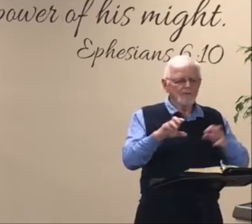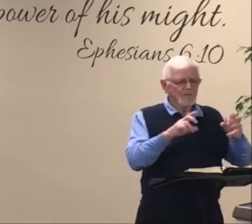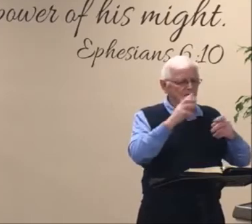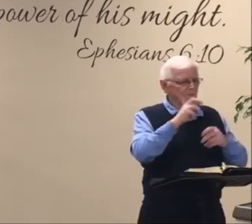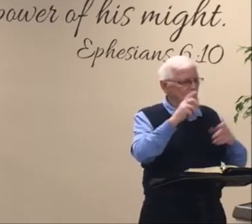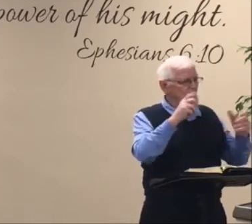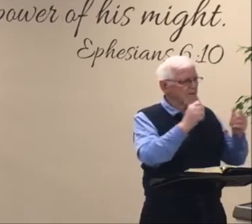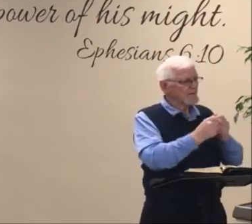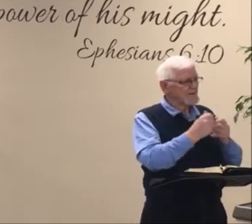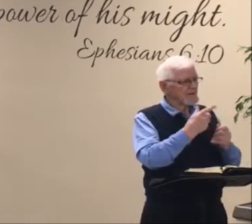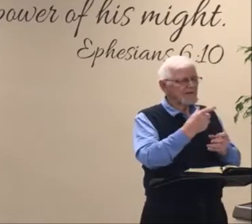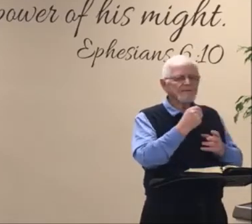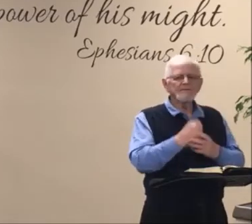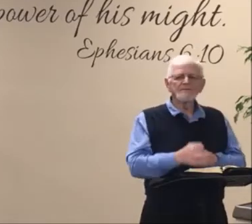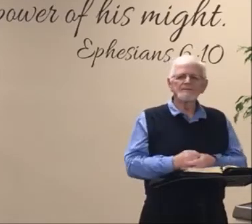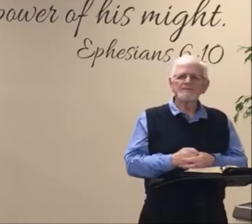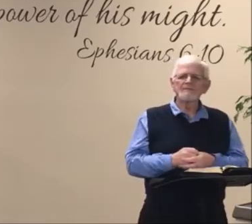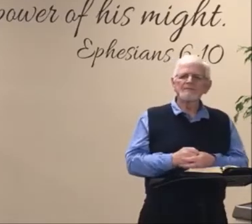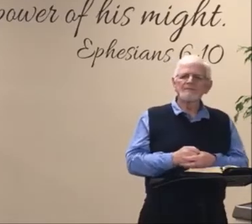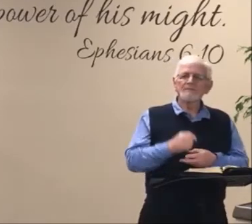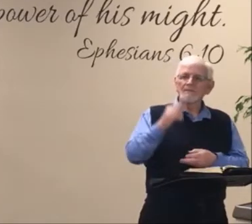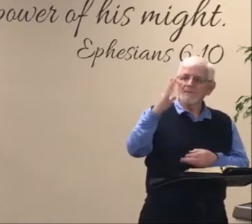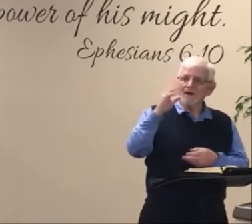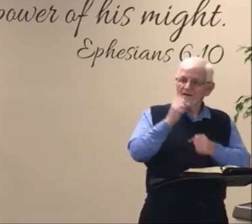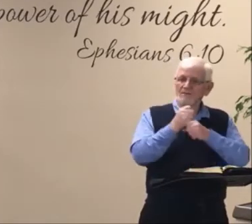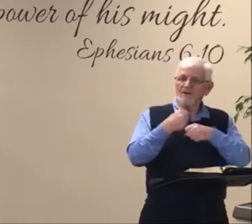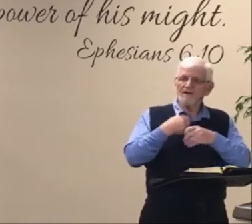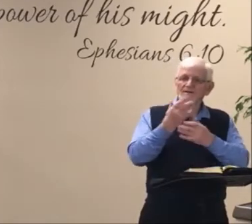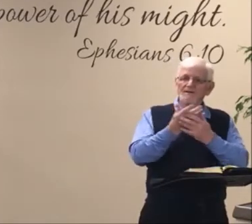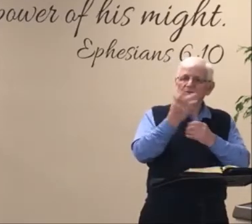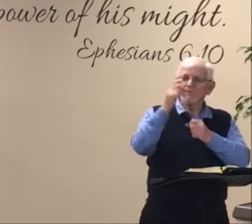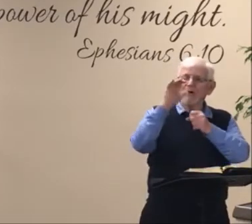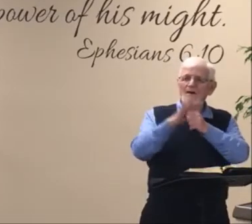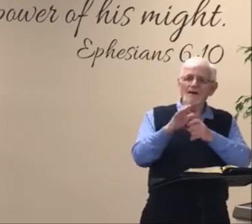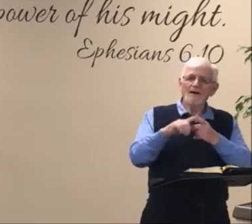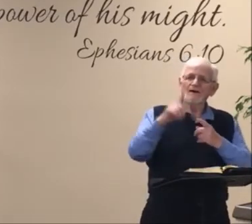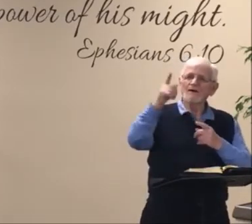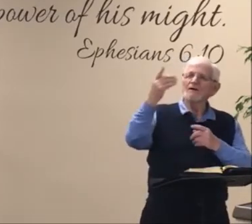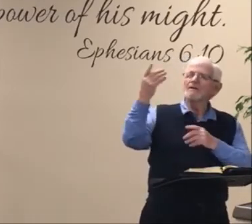thee. God, I made some promises to you back then.